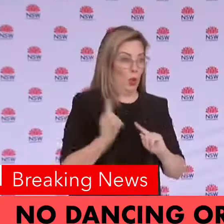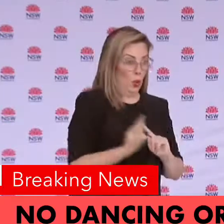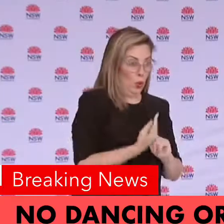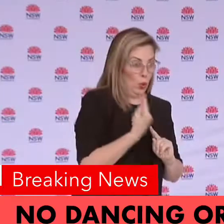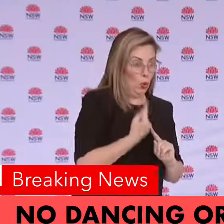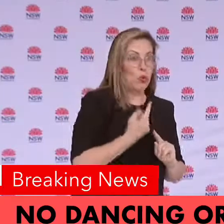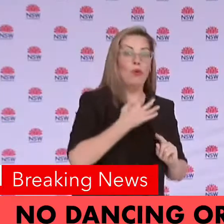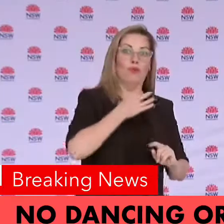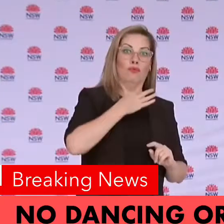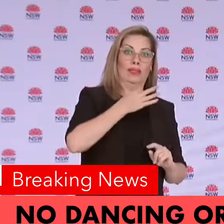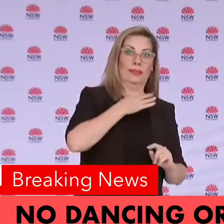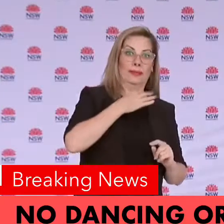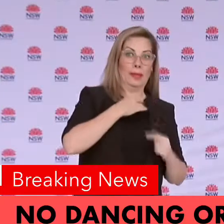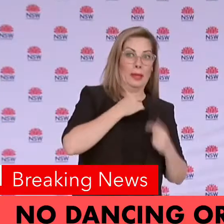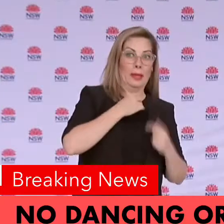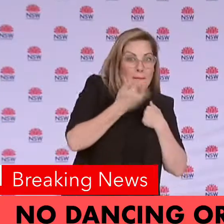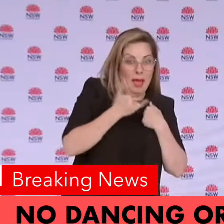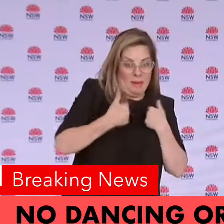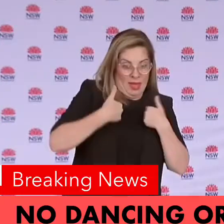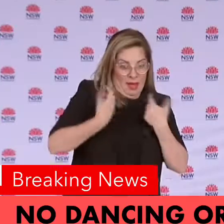adhering to the stay-at-home orders,